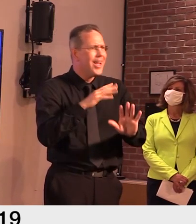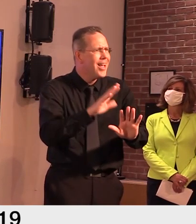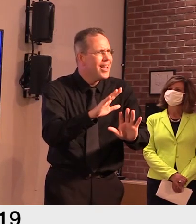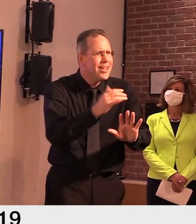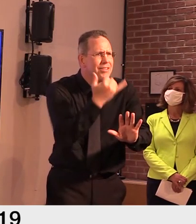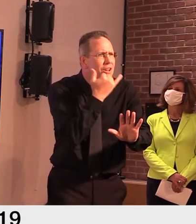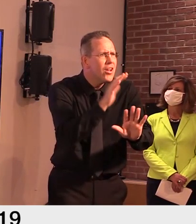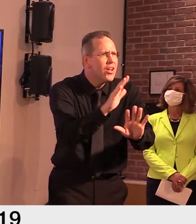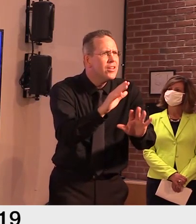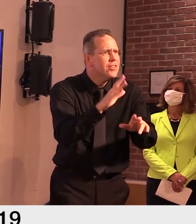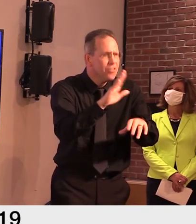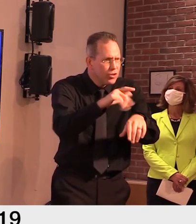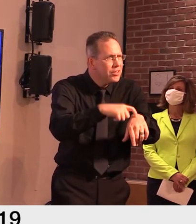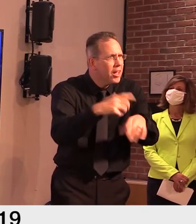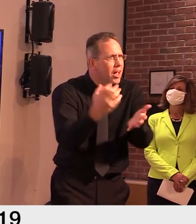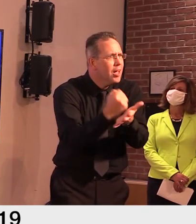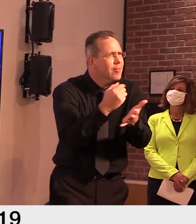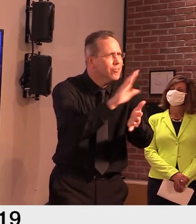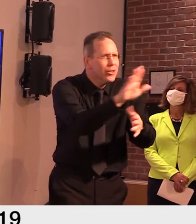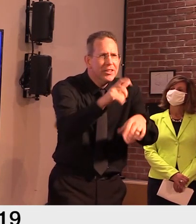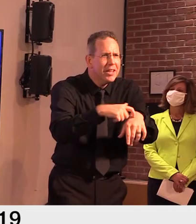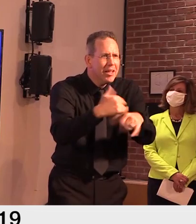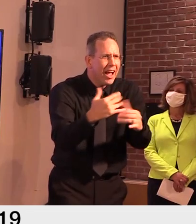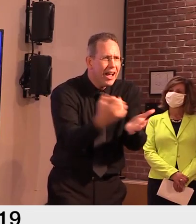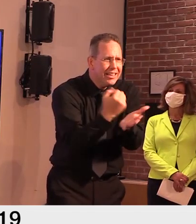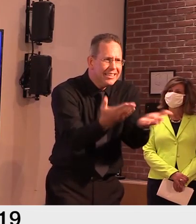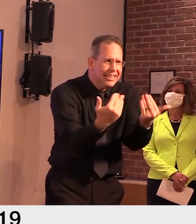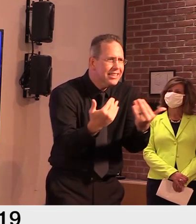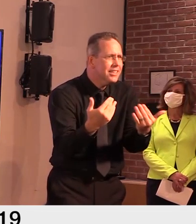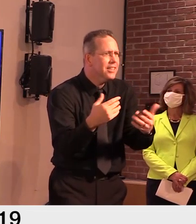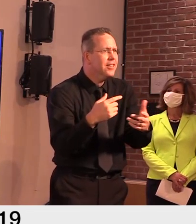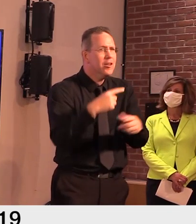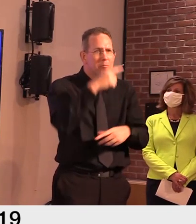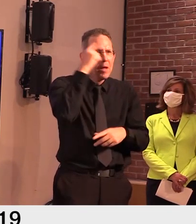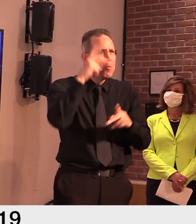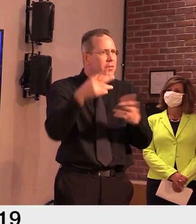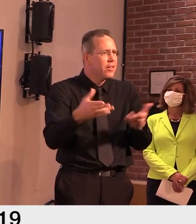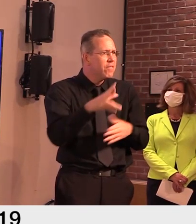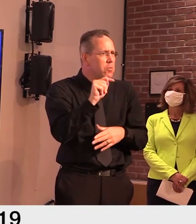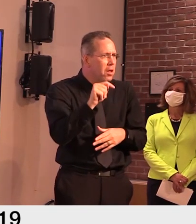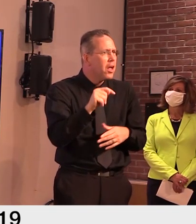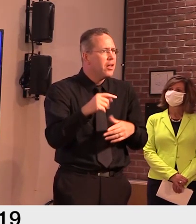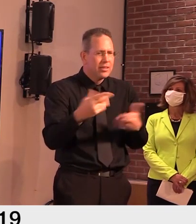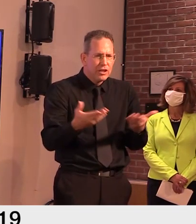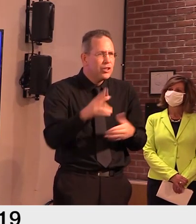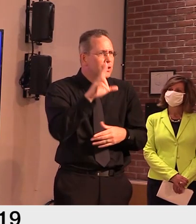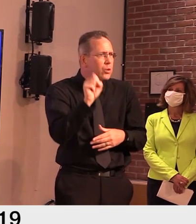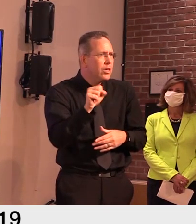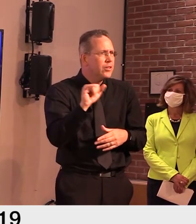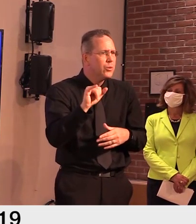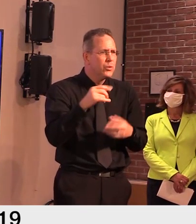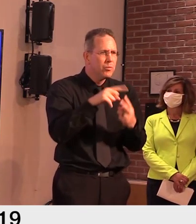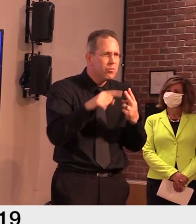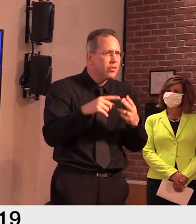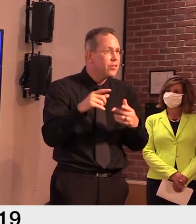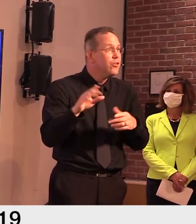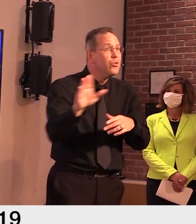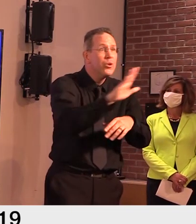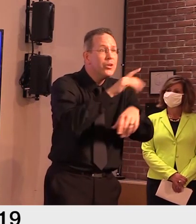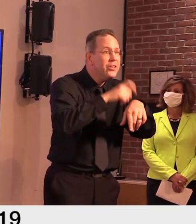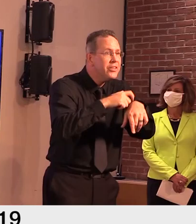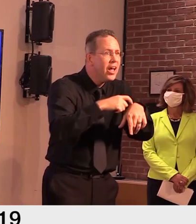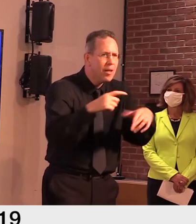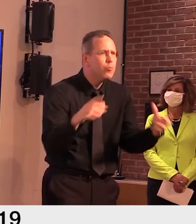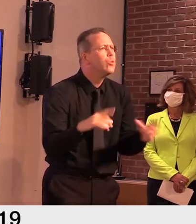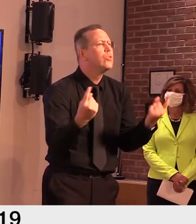wrong about saying that this isn't his moment. This is very much his moment. It is the moment of